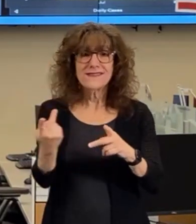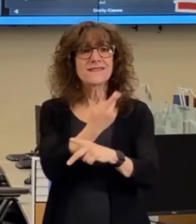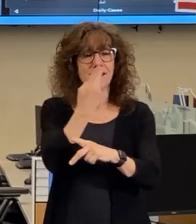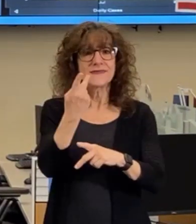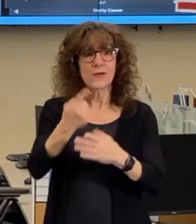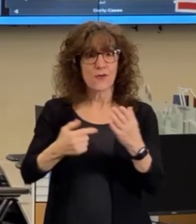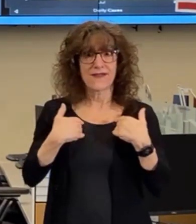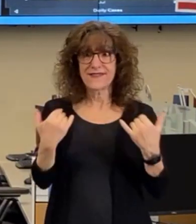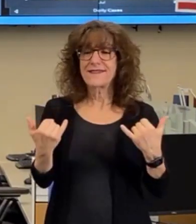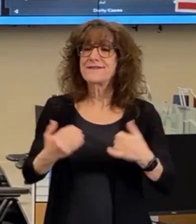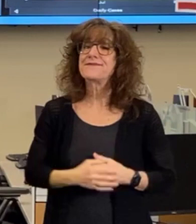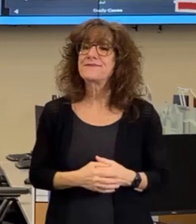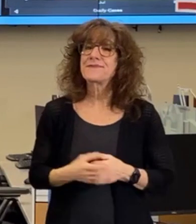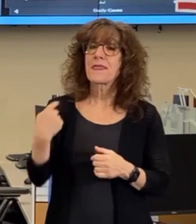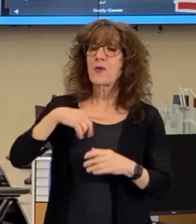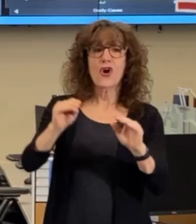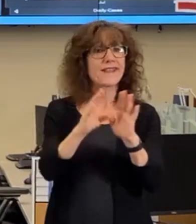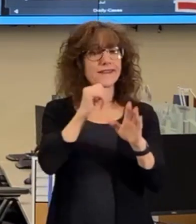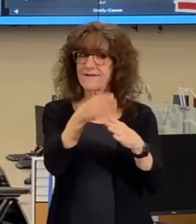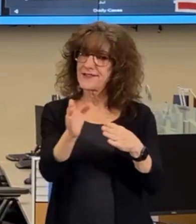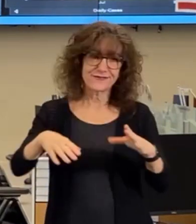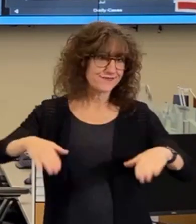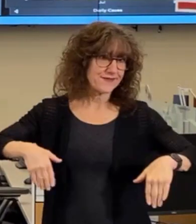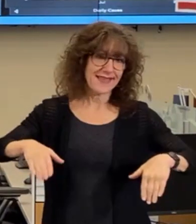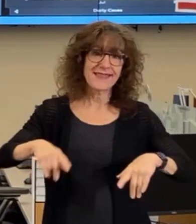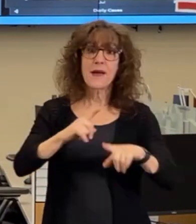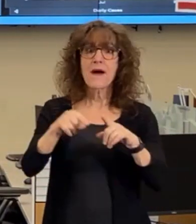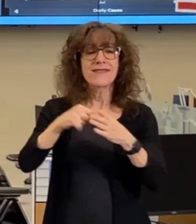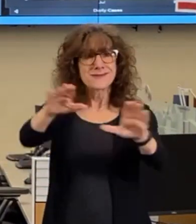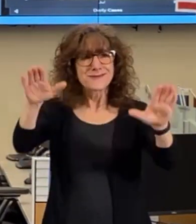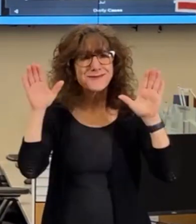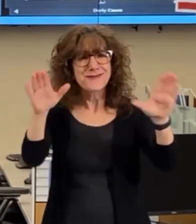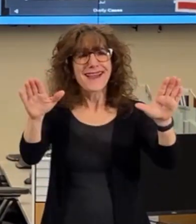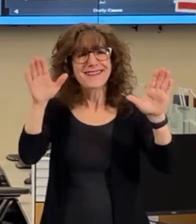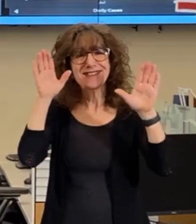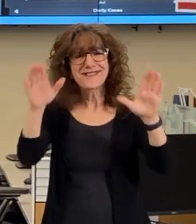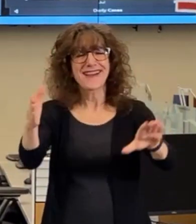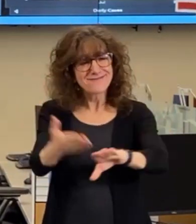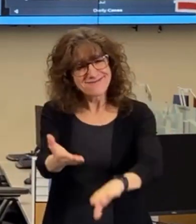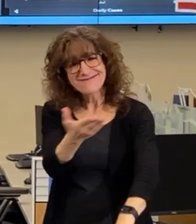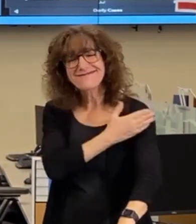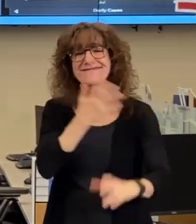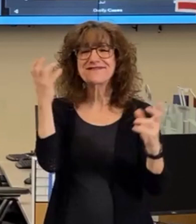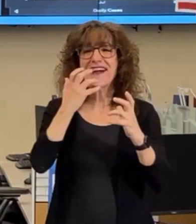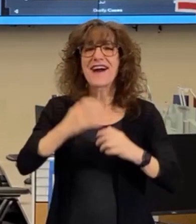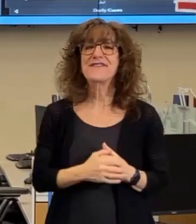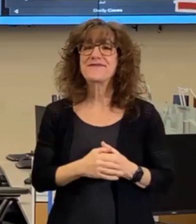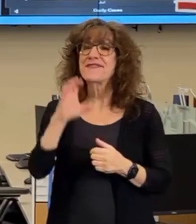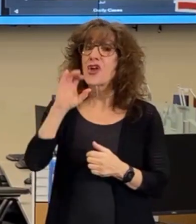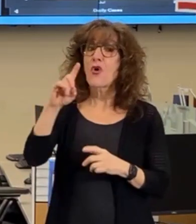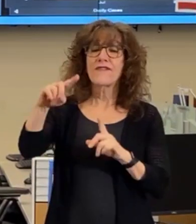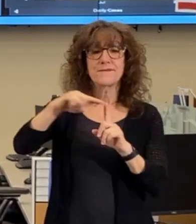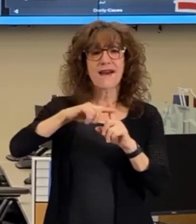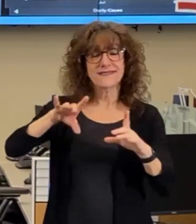right now. We are clearly not done yet, but this is great, great progress. The COVID